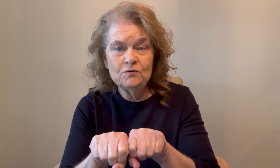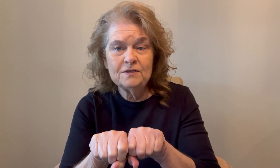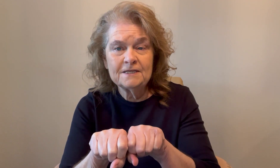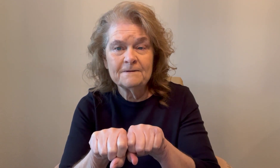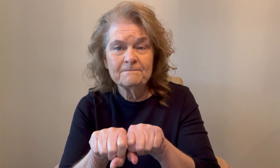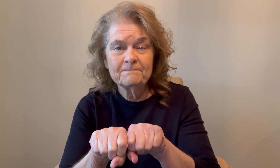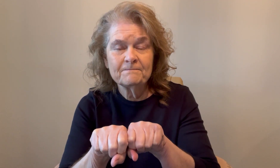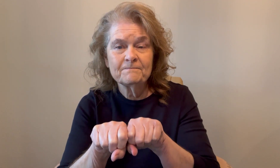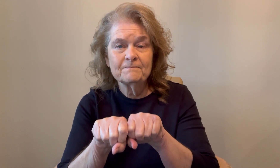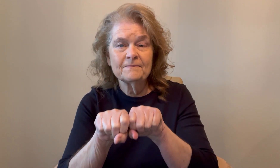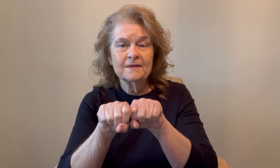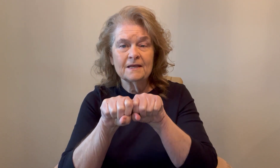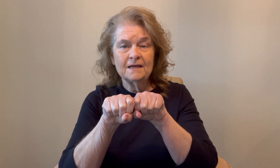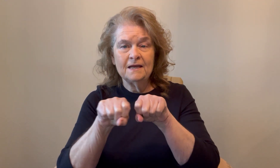shoes,